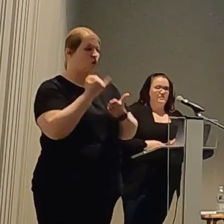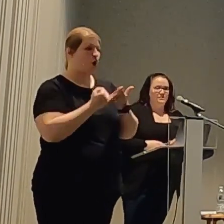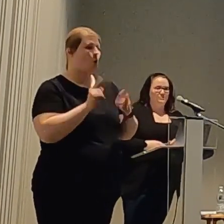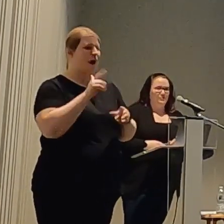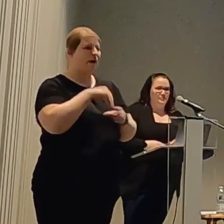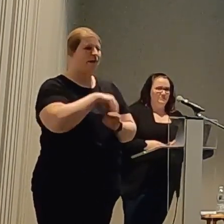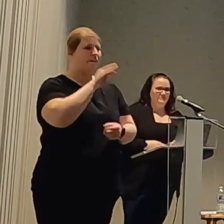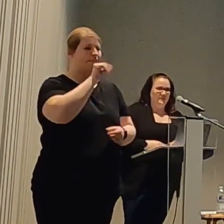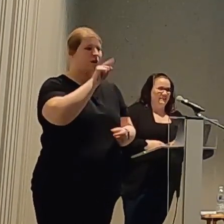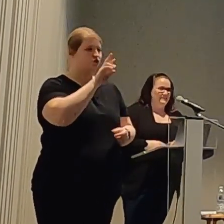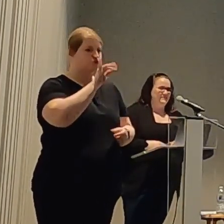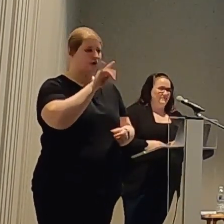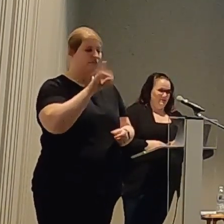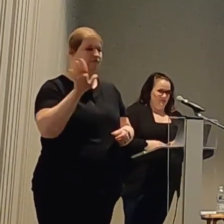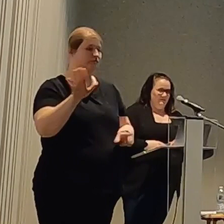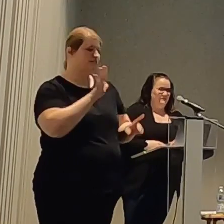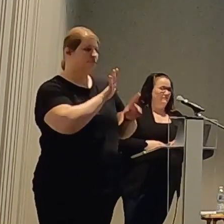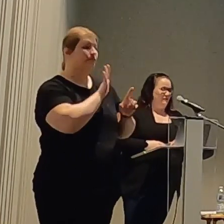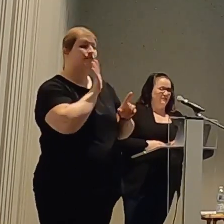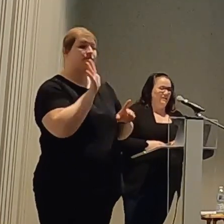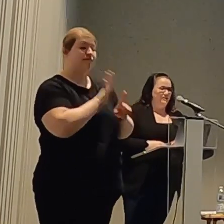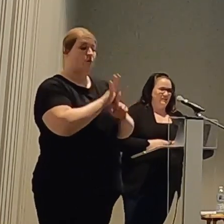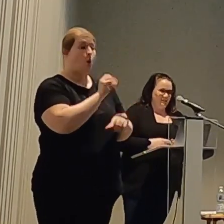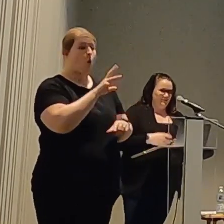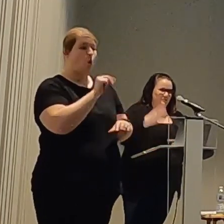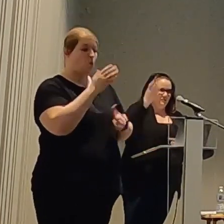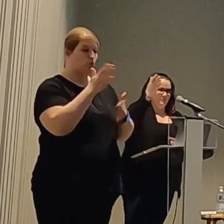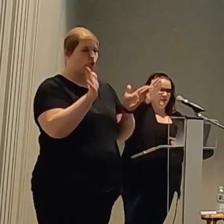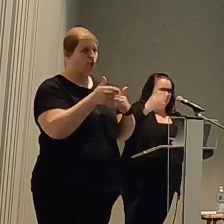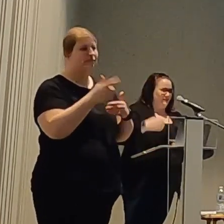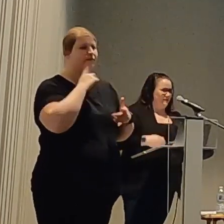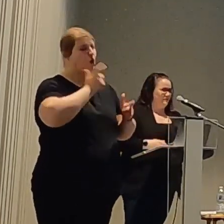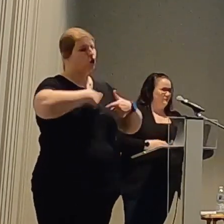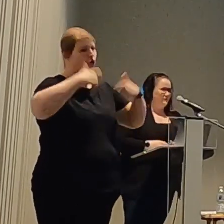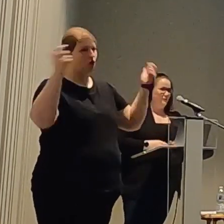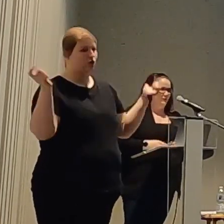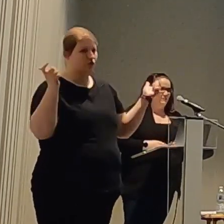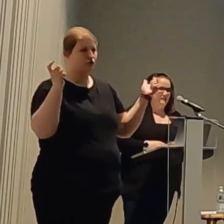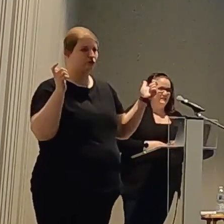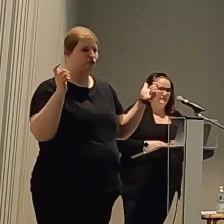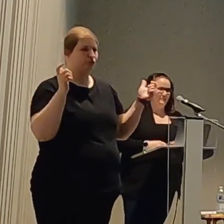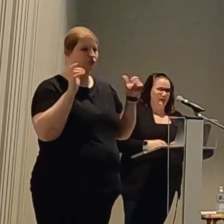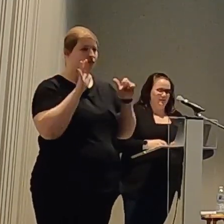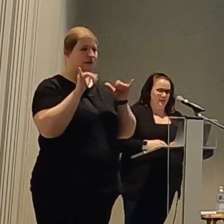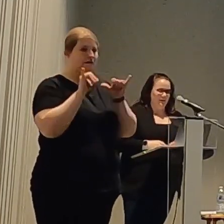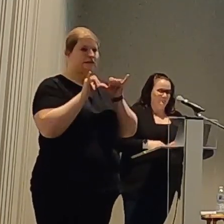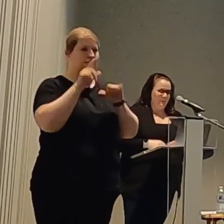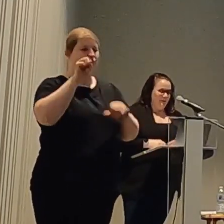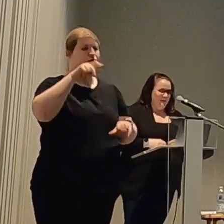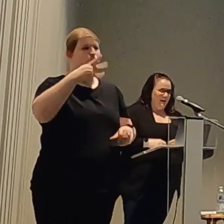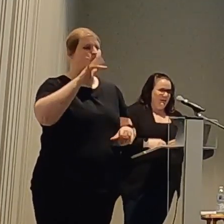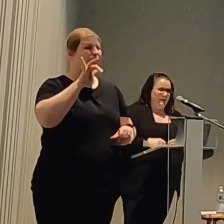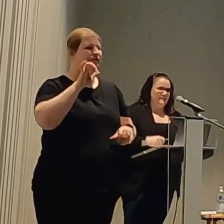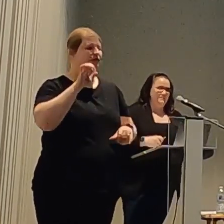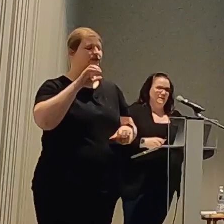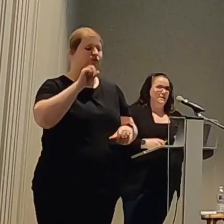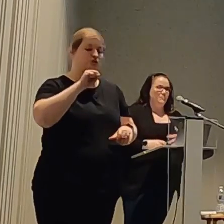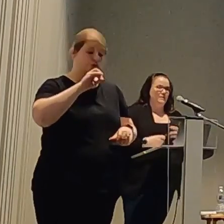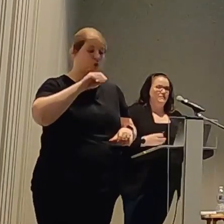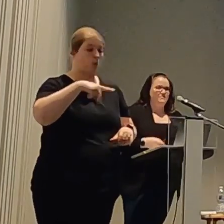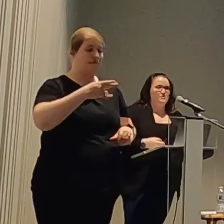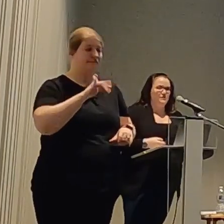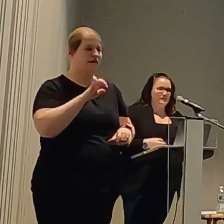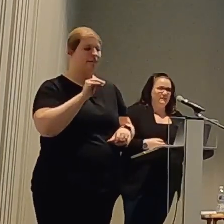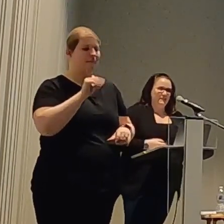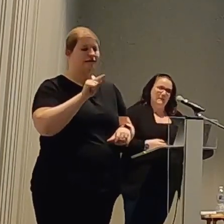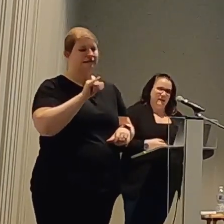And it's got its own room, and it's very large, as you know, by the size of Sophie Matisse's painting. And it has become